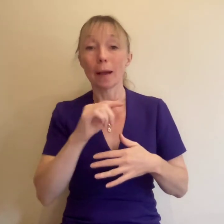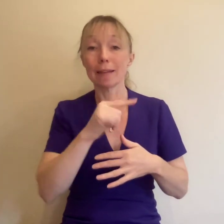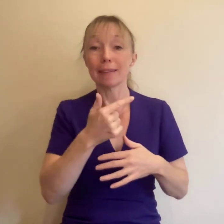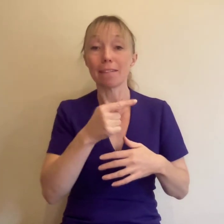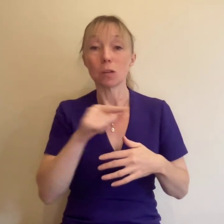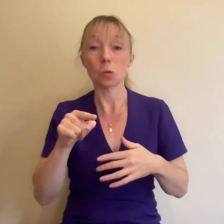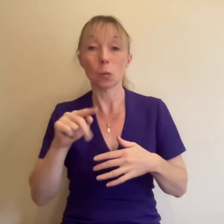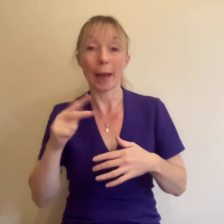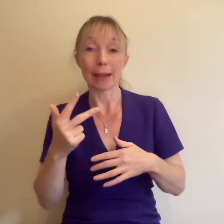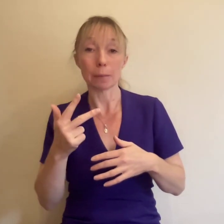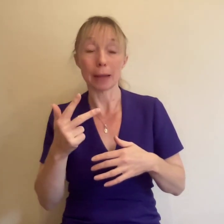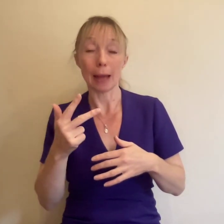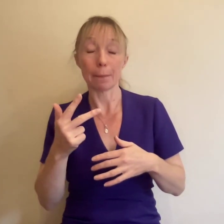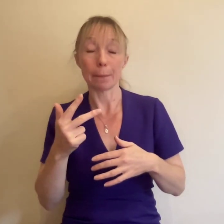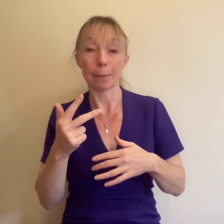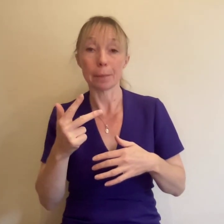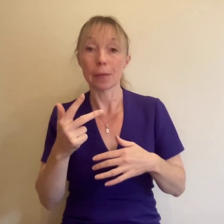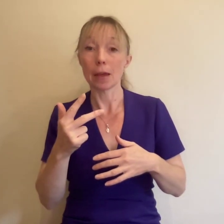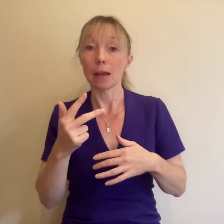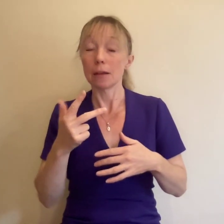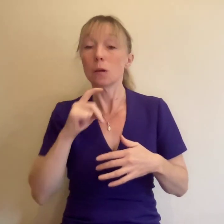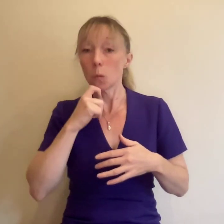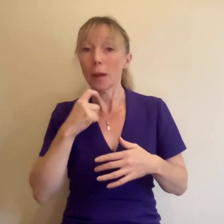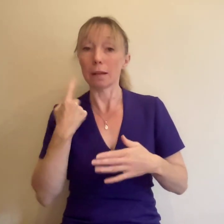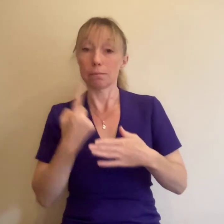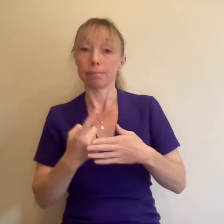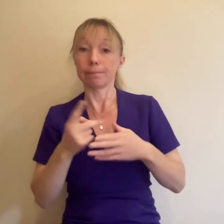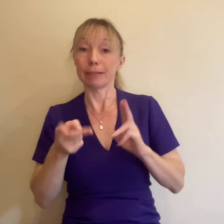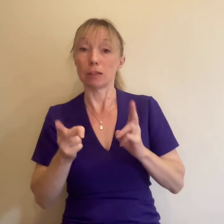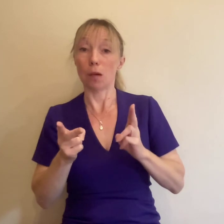p.m. The session will be BSL interpreted on